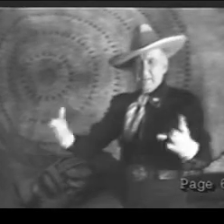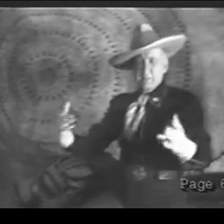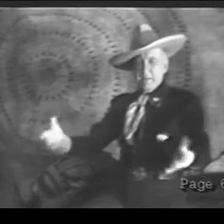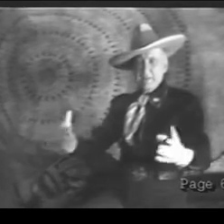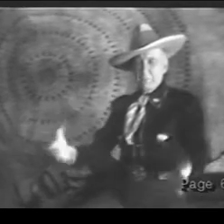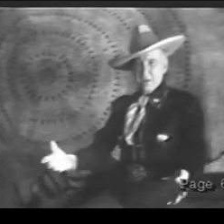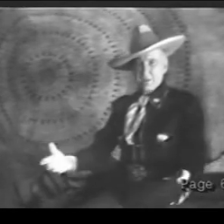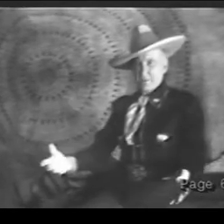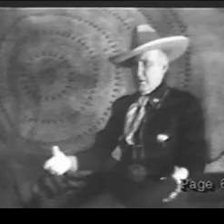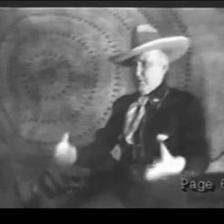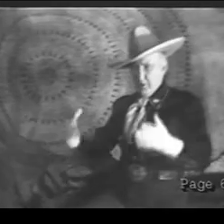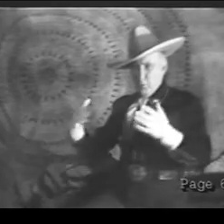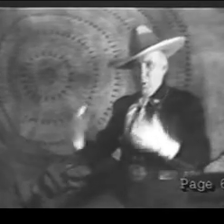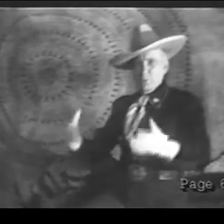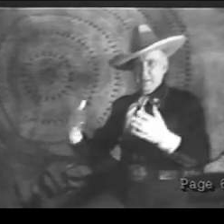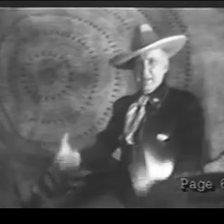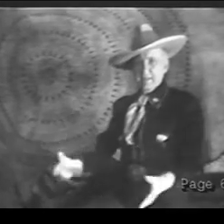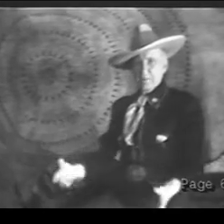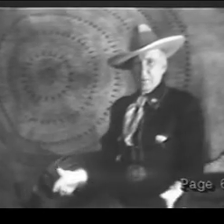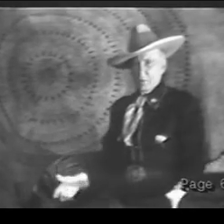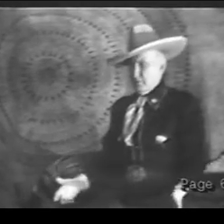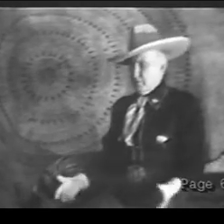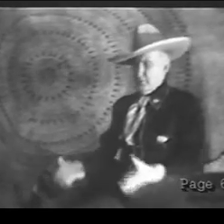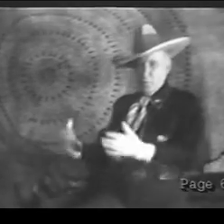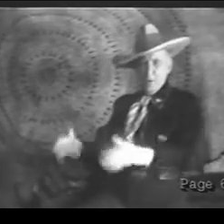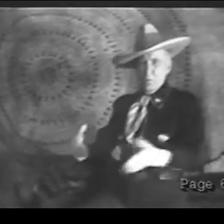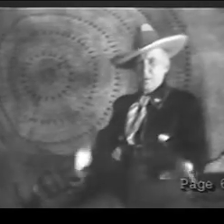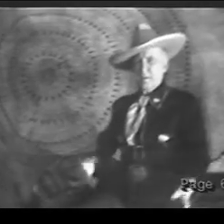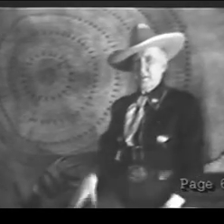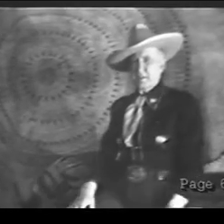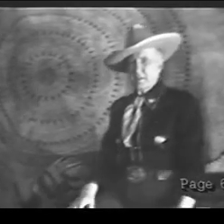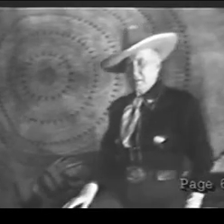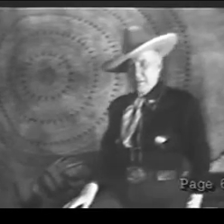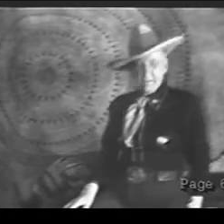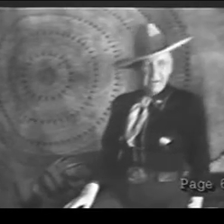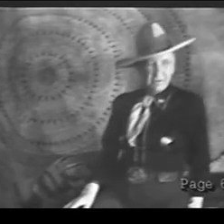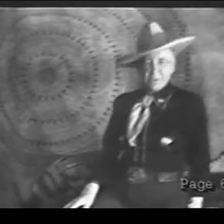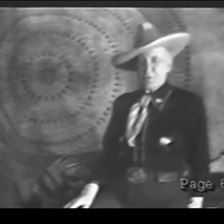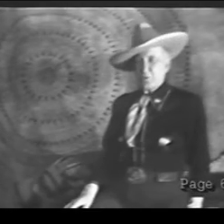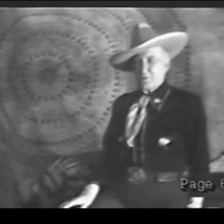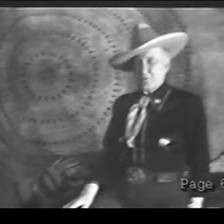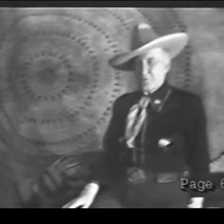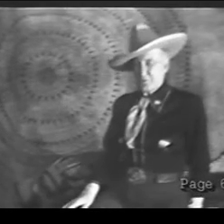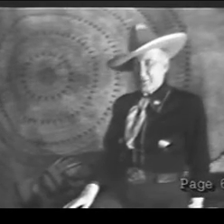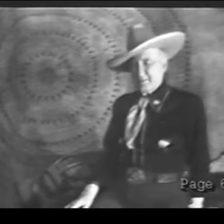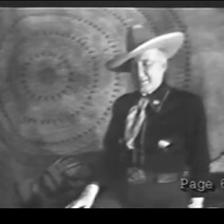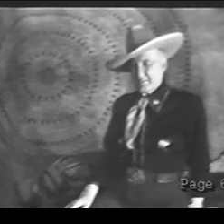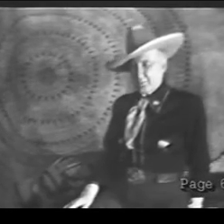get them to get on the bus. They won't get in. What am I going to do? Why won't they get in? And I looked the situation over for a minute, and I said,